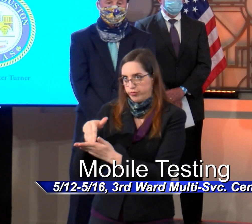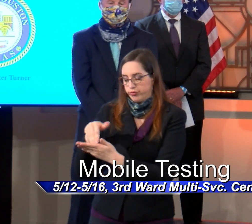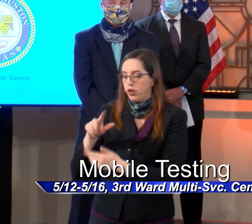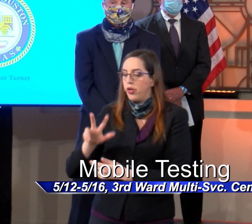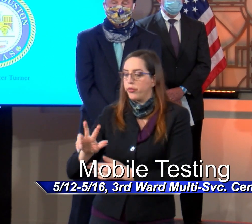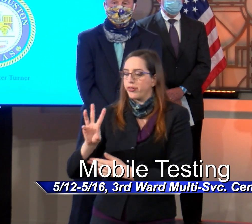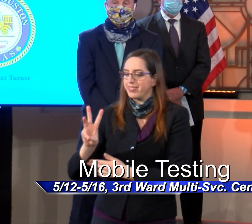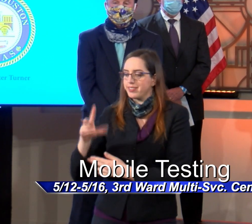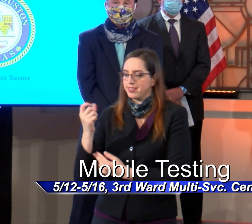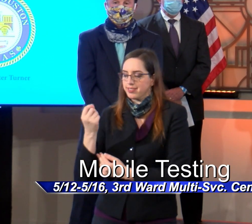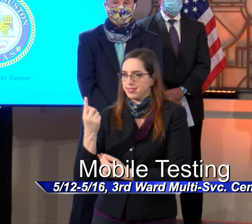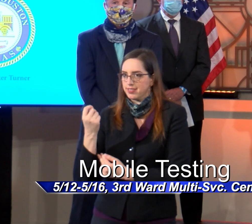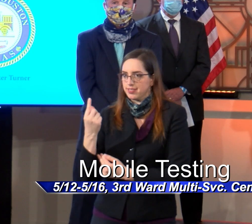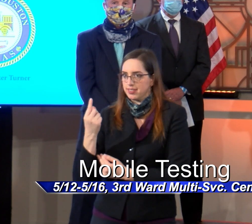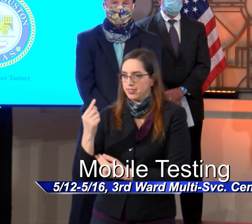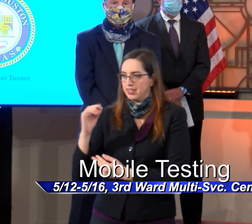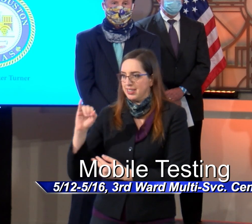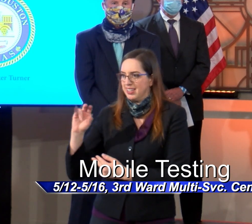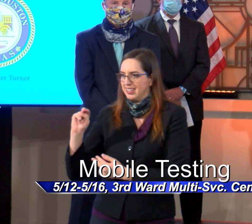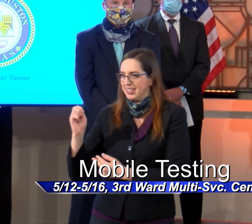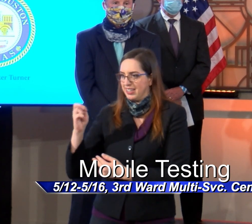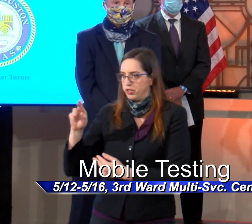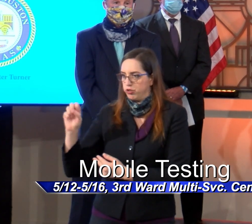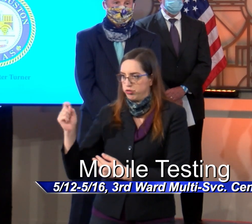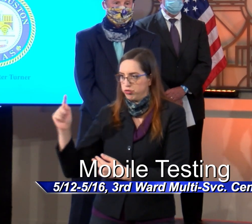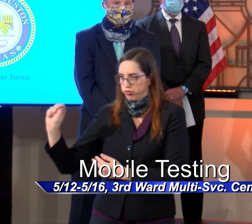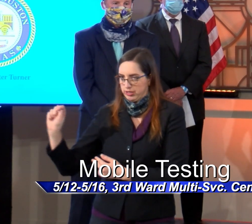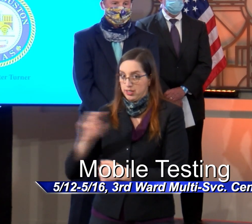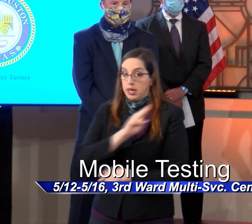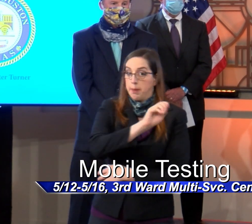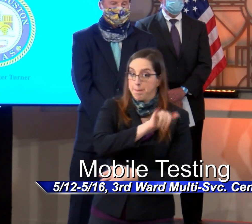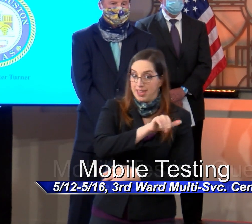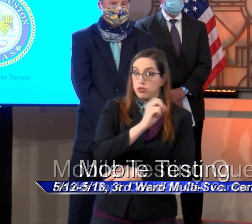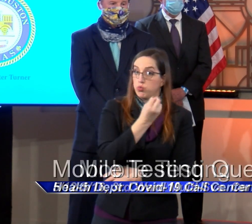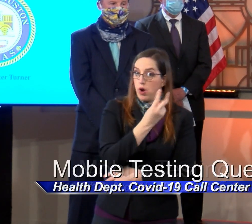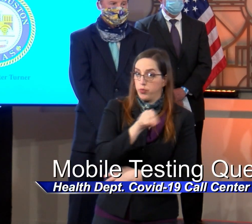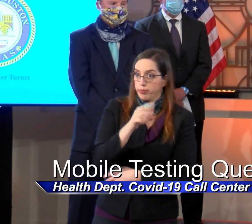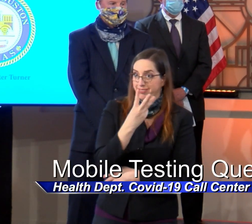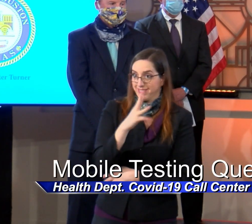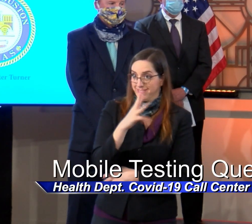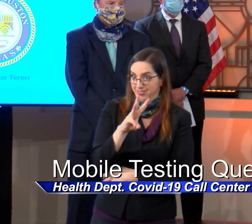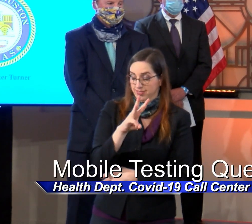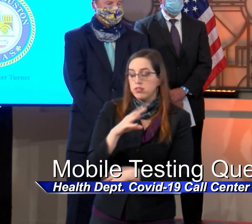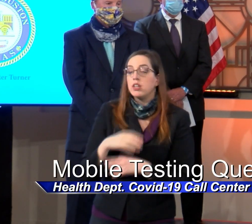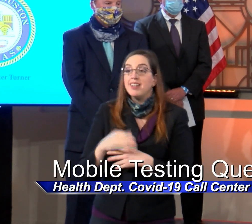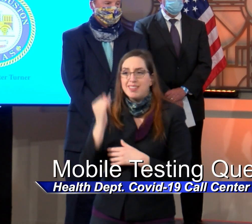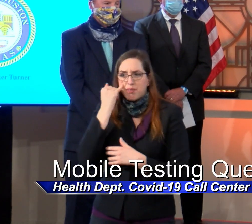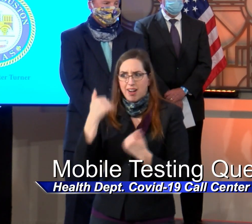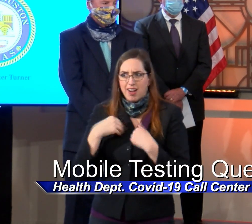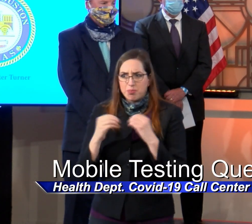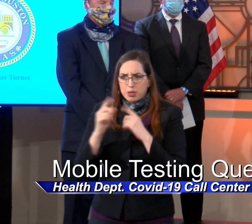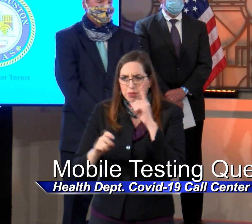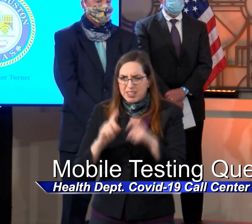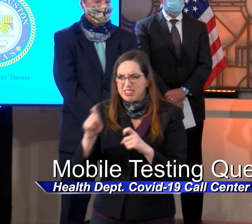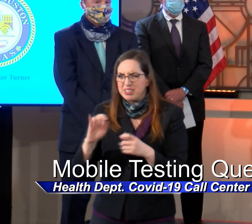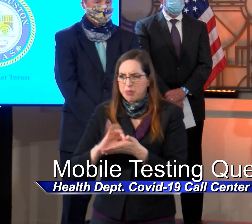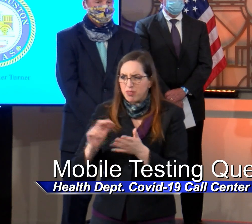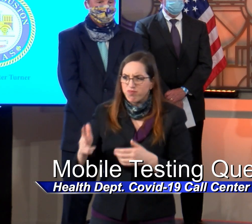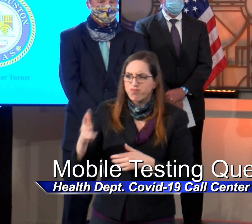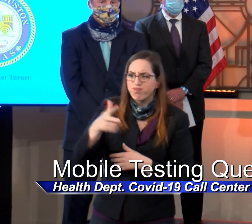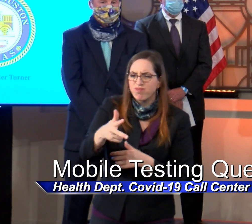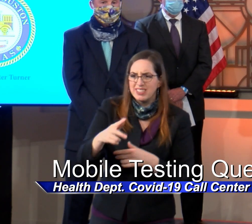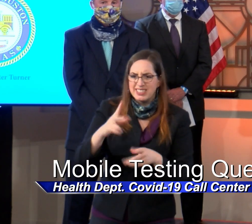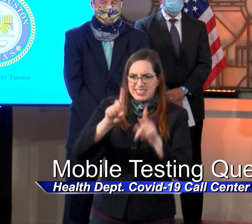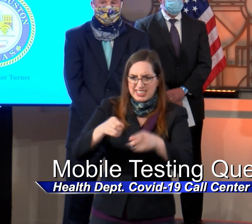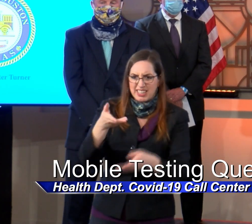at 3611 Ennis Street, May the 12th through the 16th. And people with questions about mobile testing